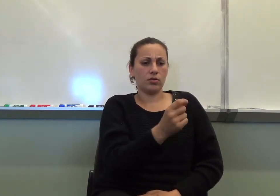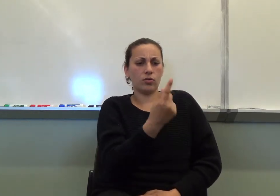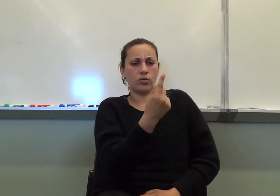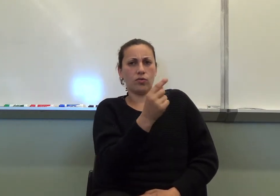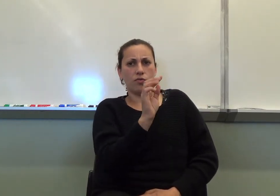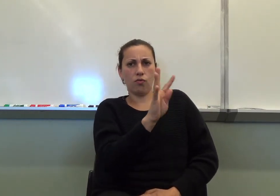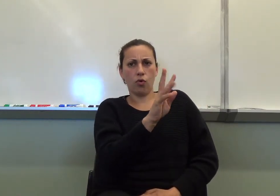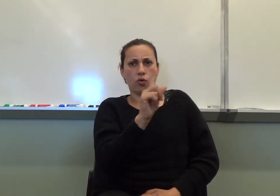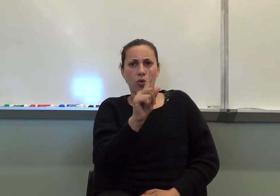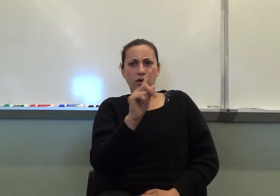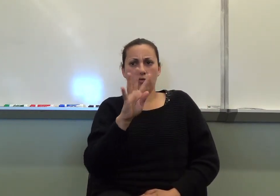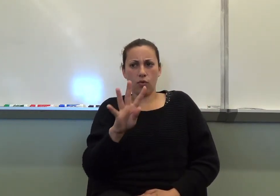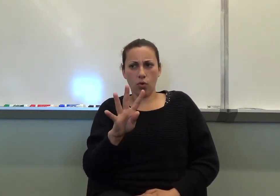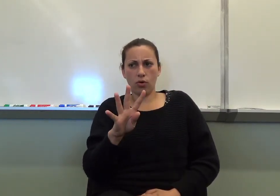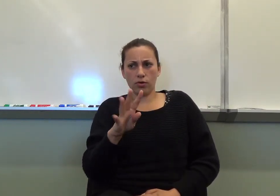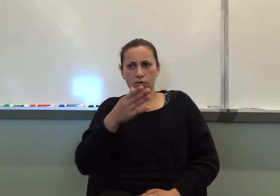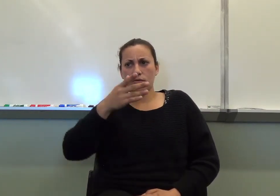What are the next numbers after?